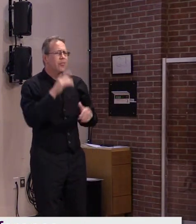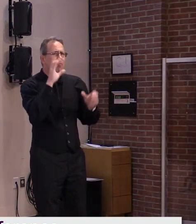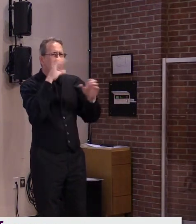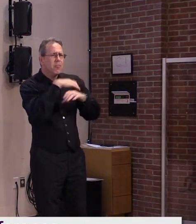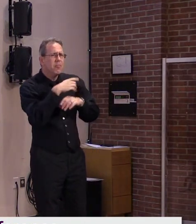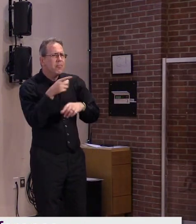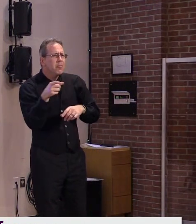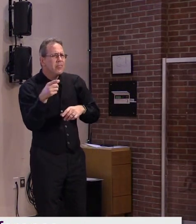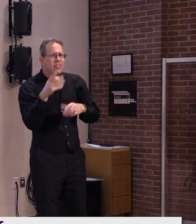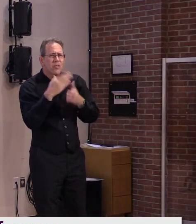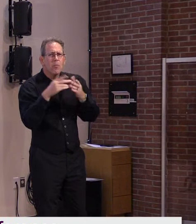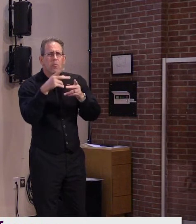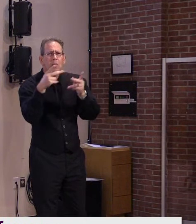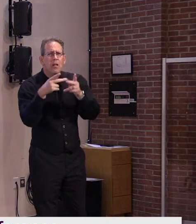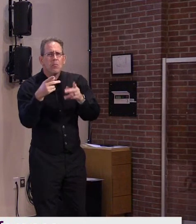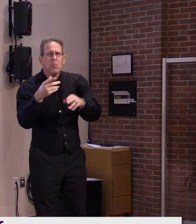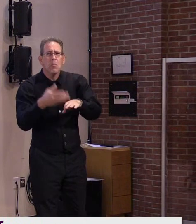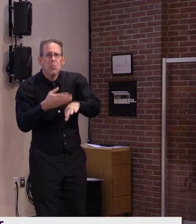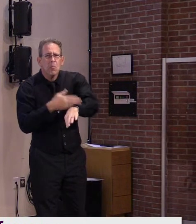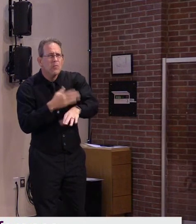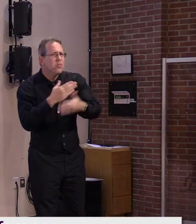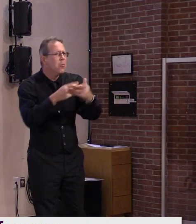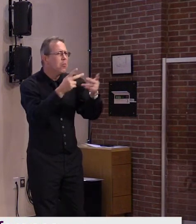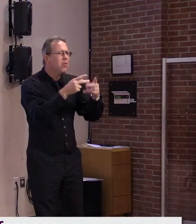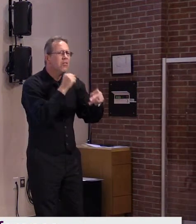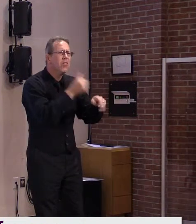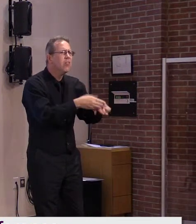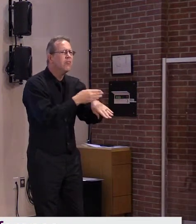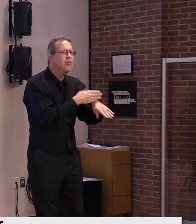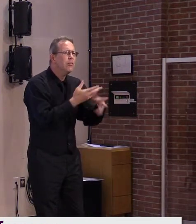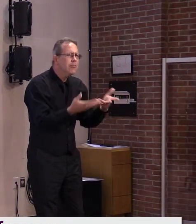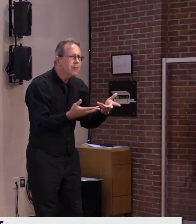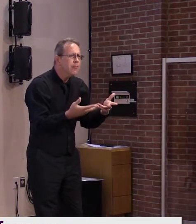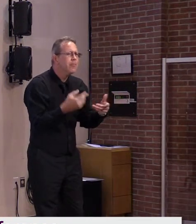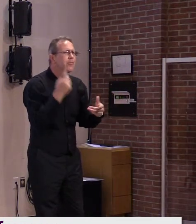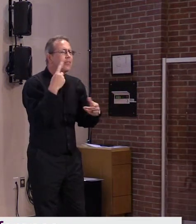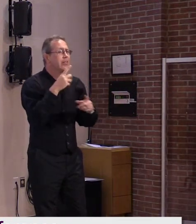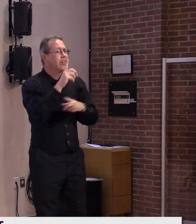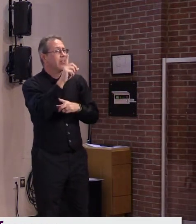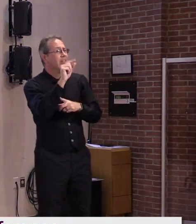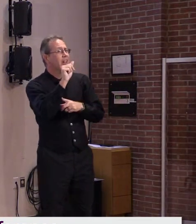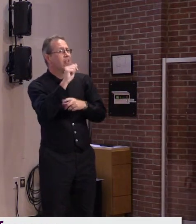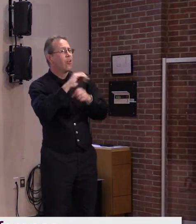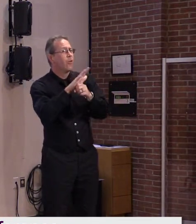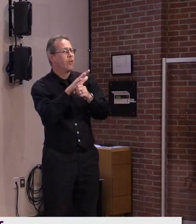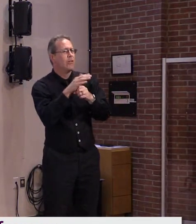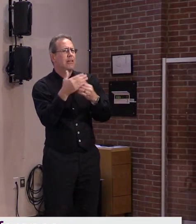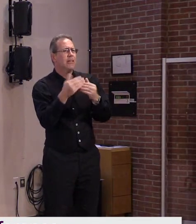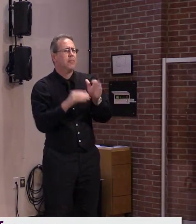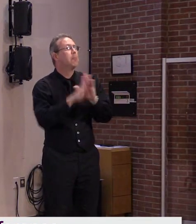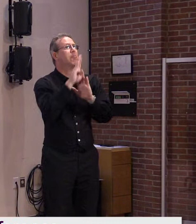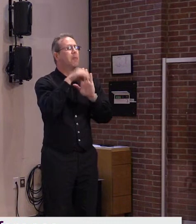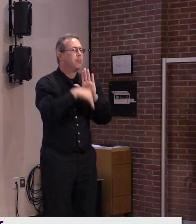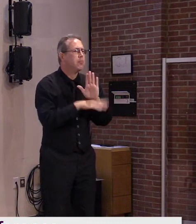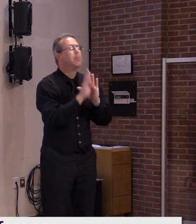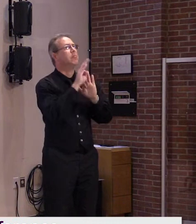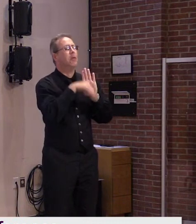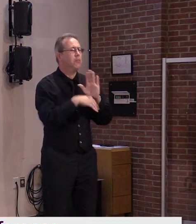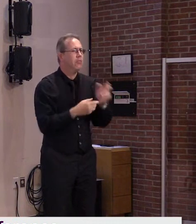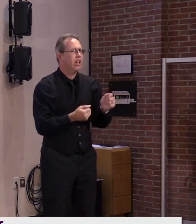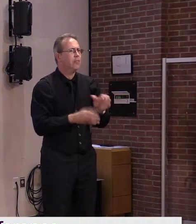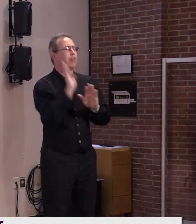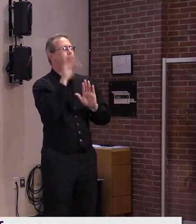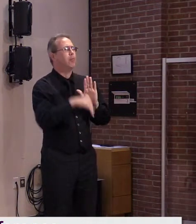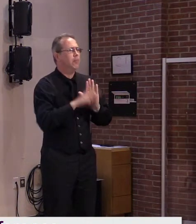its transmissibility seems to be able to move much more quickly through these states that have very low vaccination rates. That results in a much